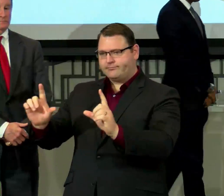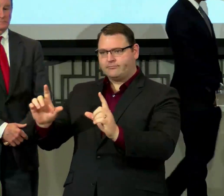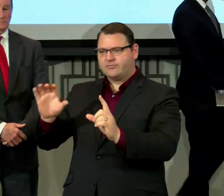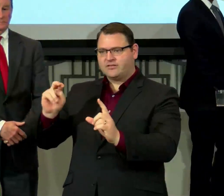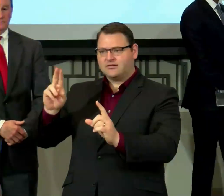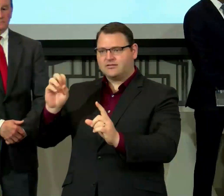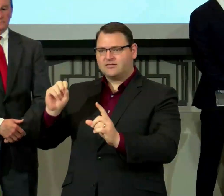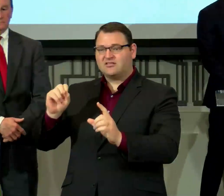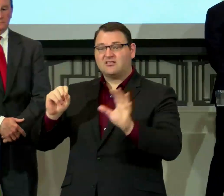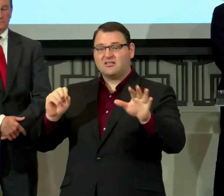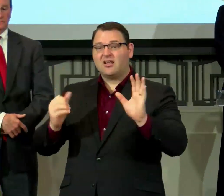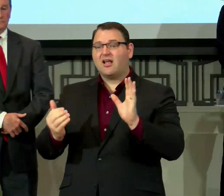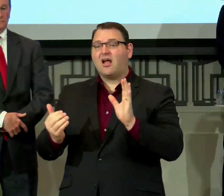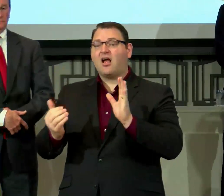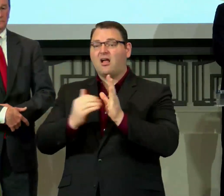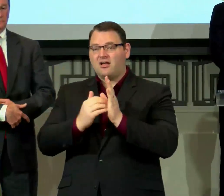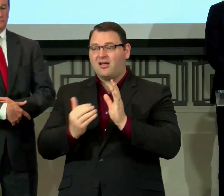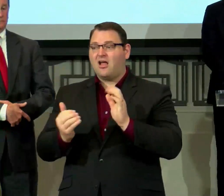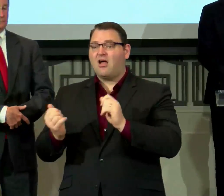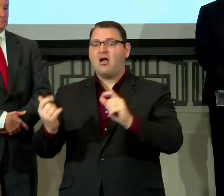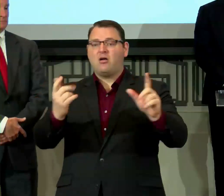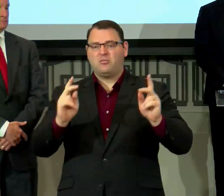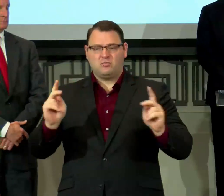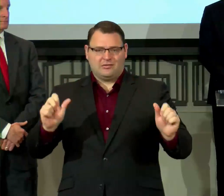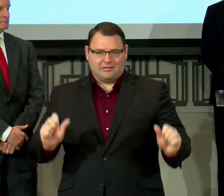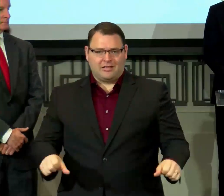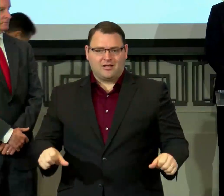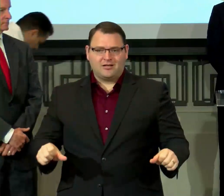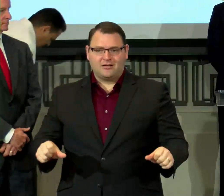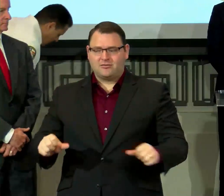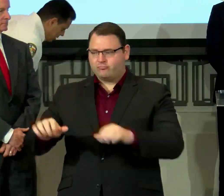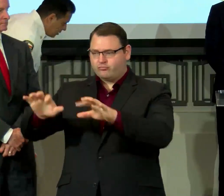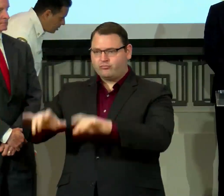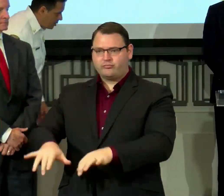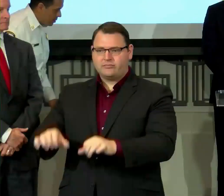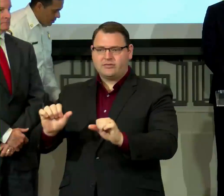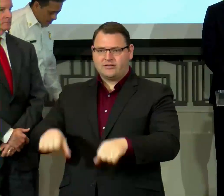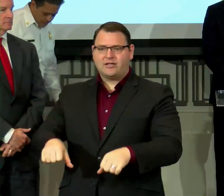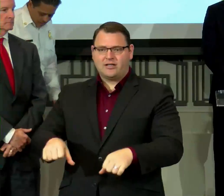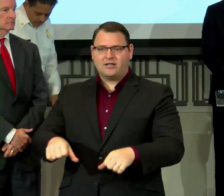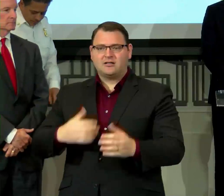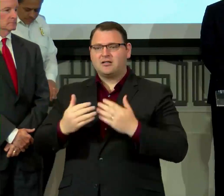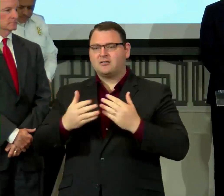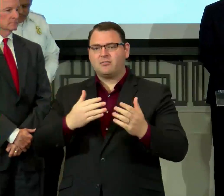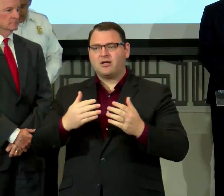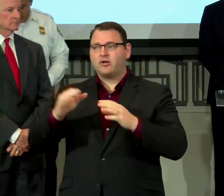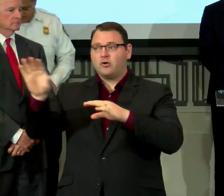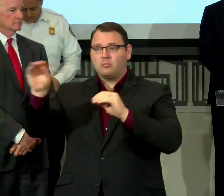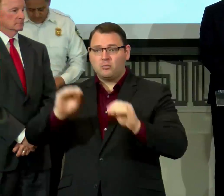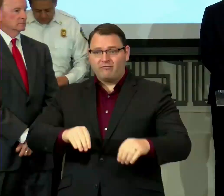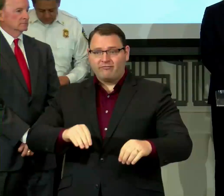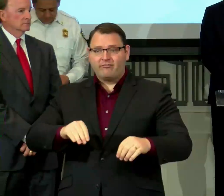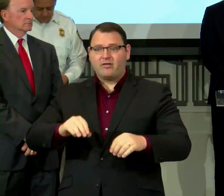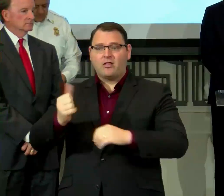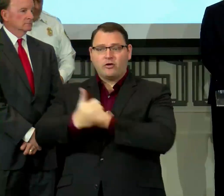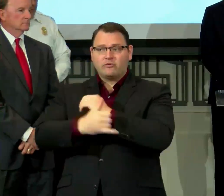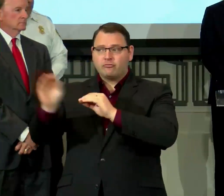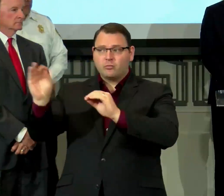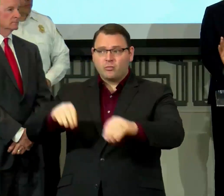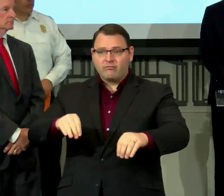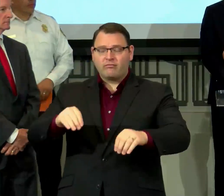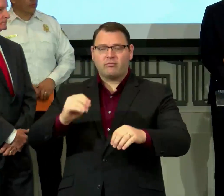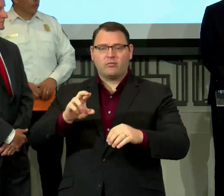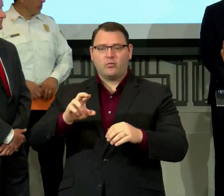fill out the census. Everyone, regardless of where you come from, whether you are documented or undocumented. You